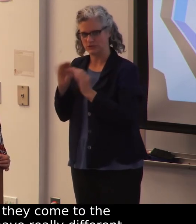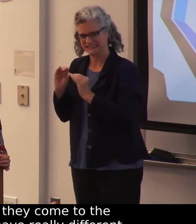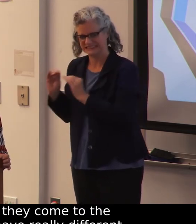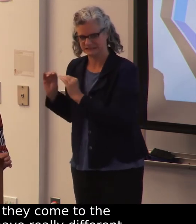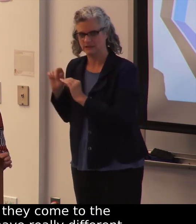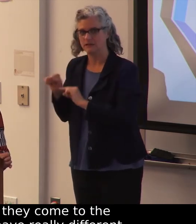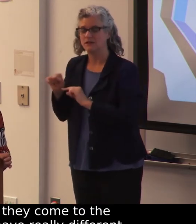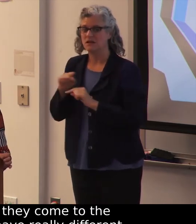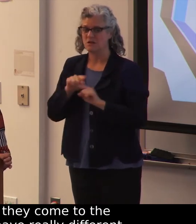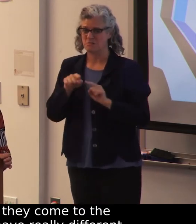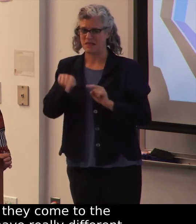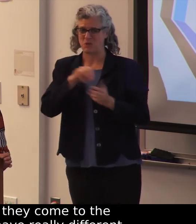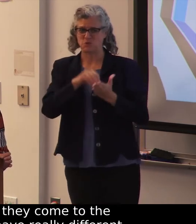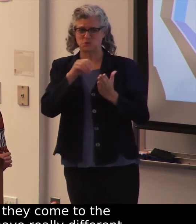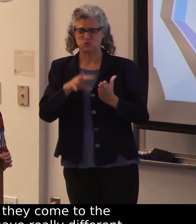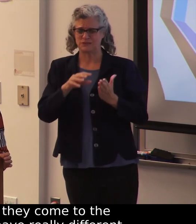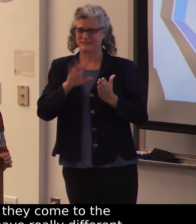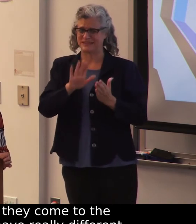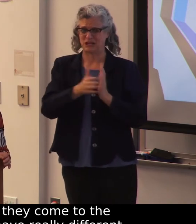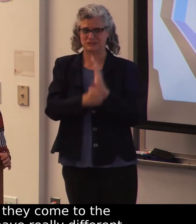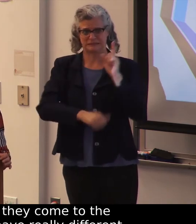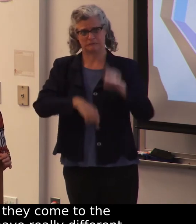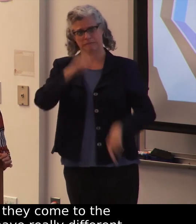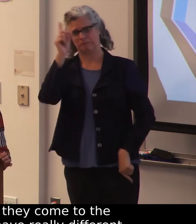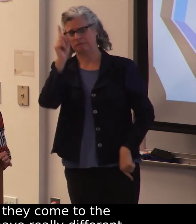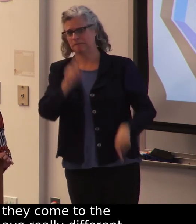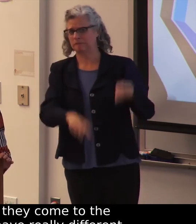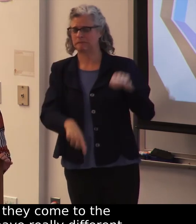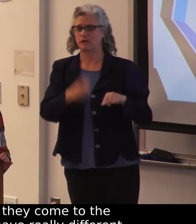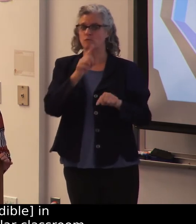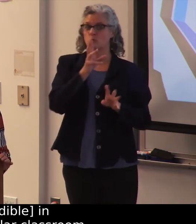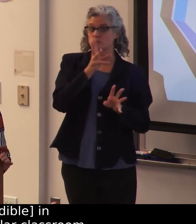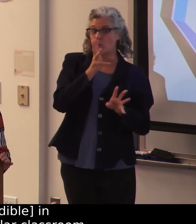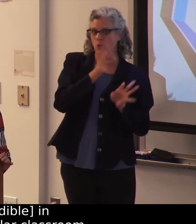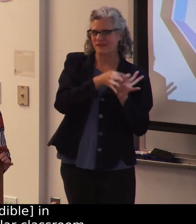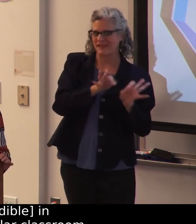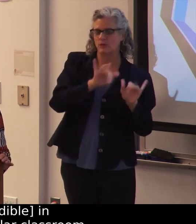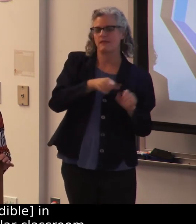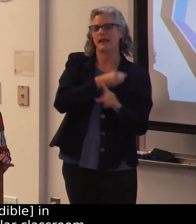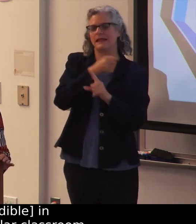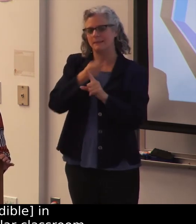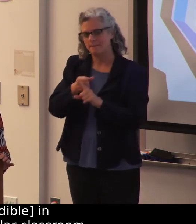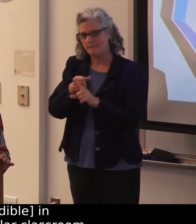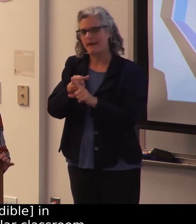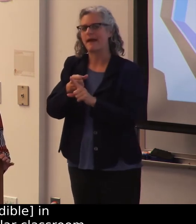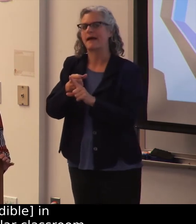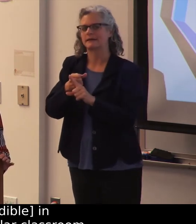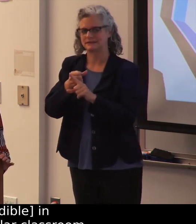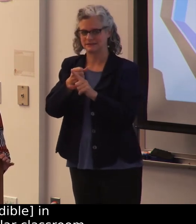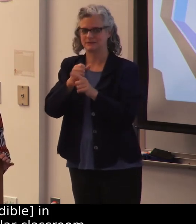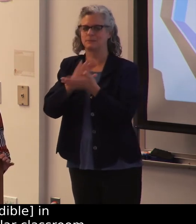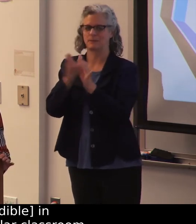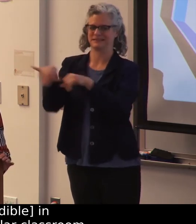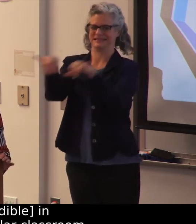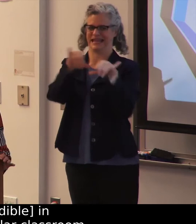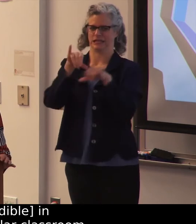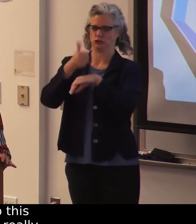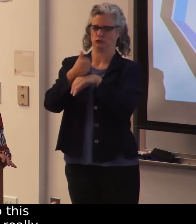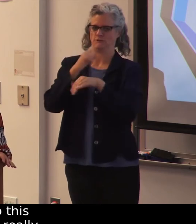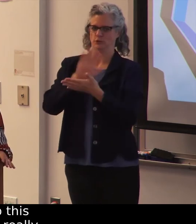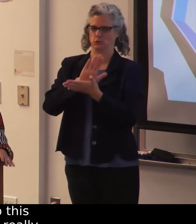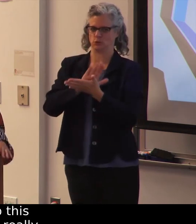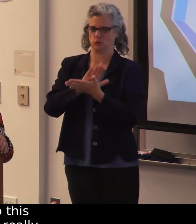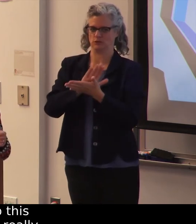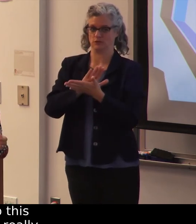really different types of skills levels in the spoken language, which impacts the standardization, even within a particular